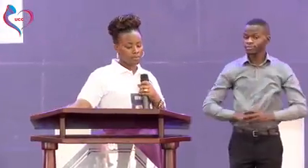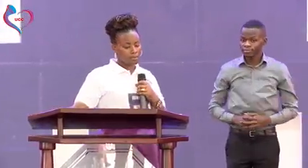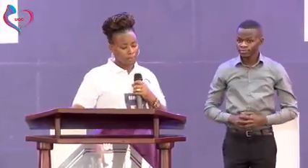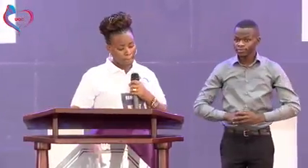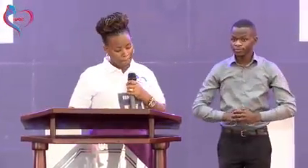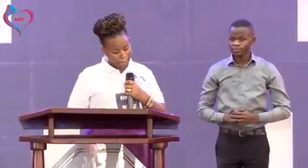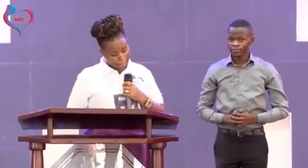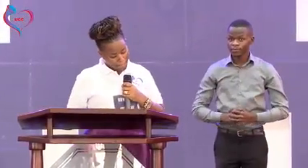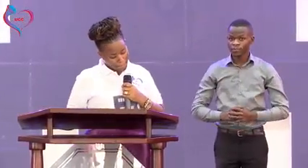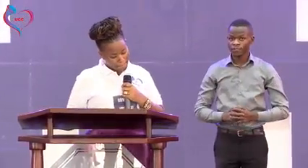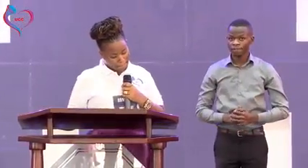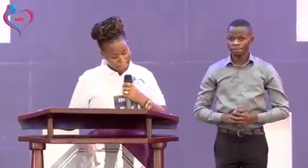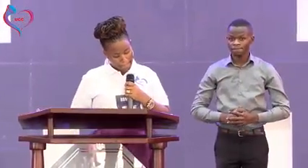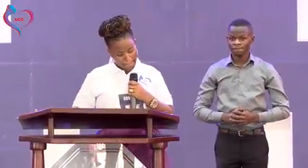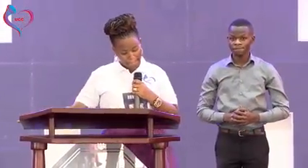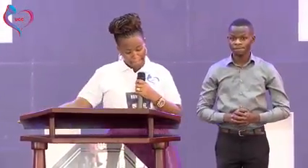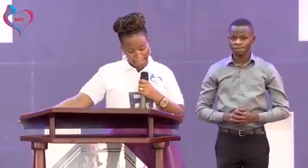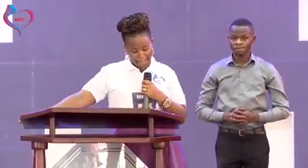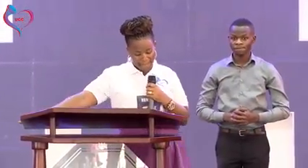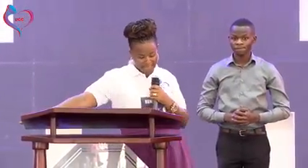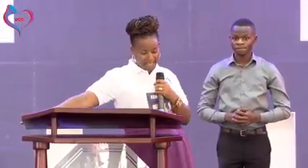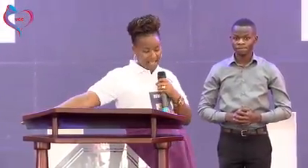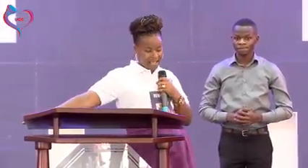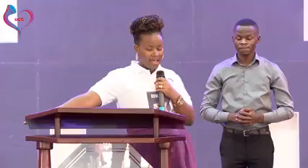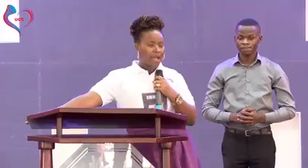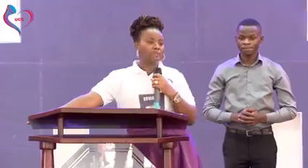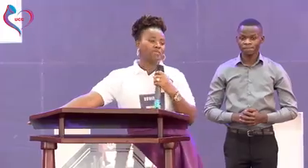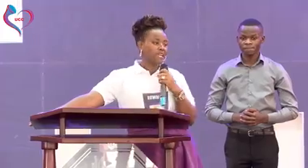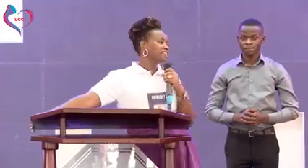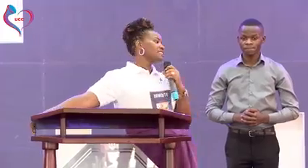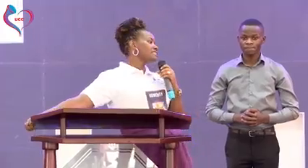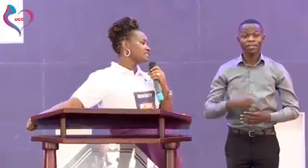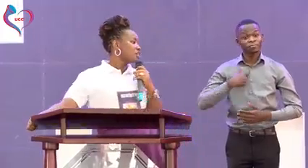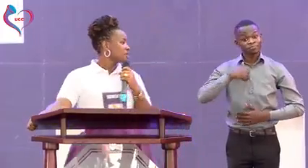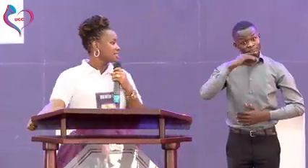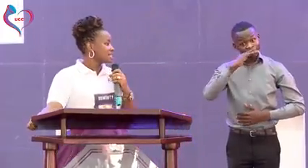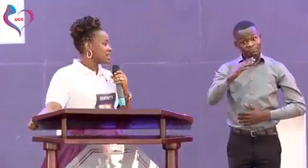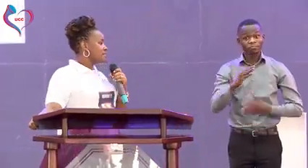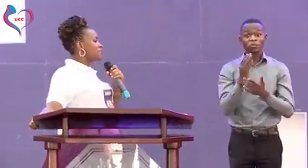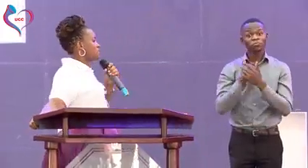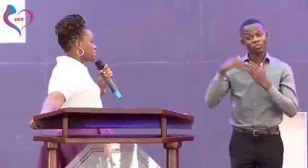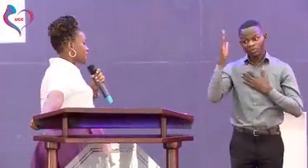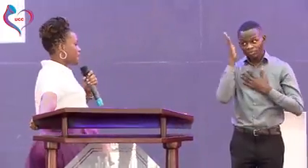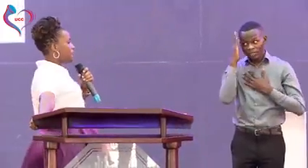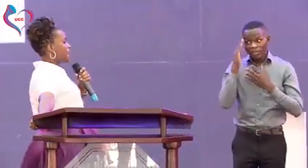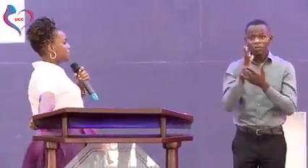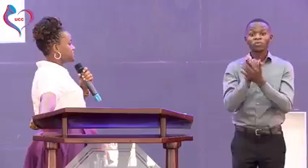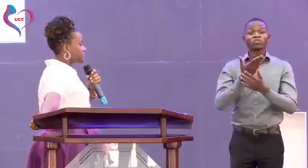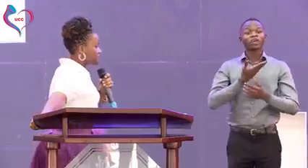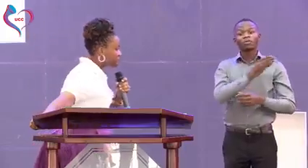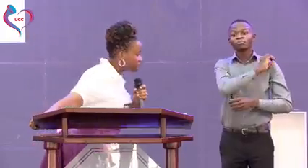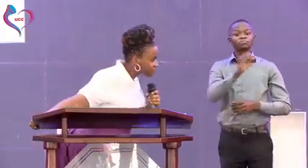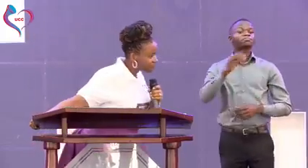bw'oba owaayo toli mu kuwaayo buyambi. I'm speaking this knowing that I even don't have a